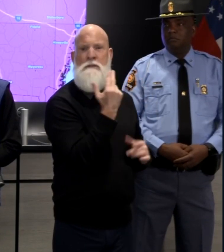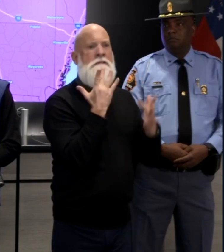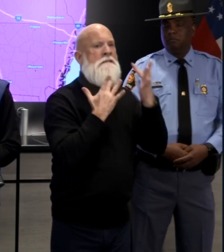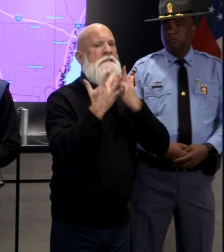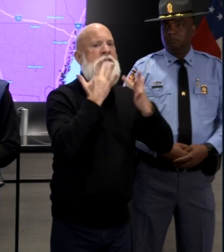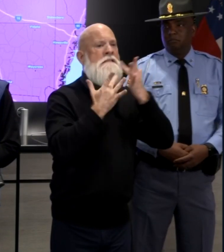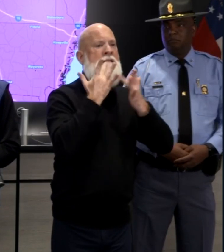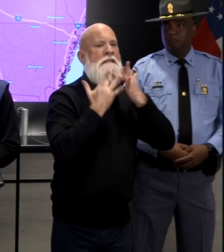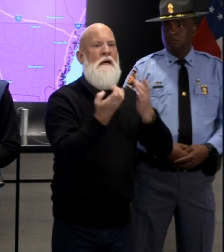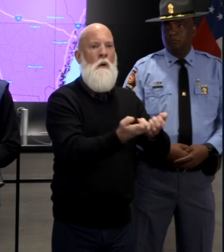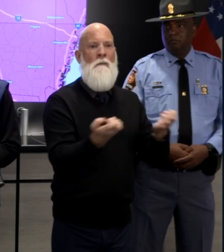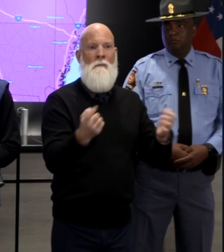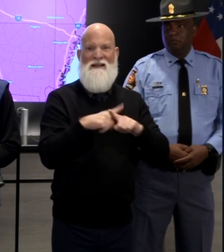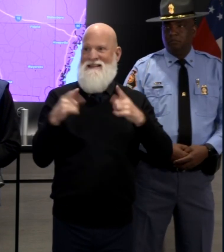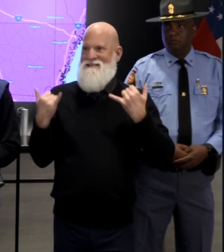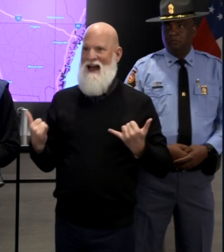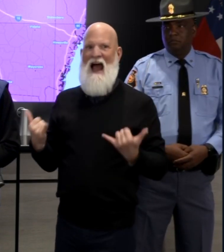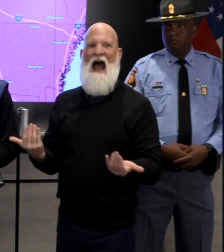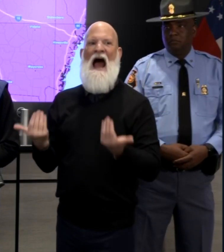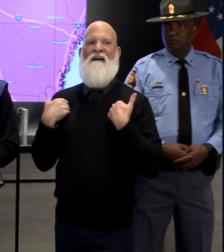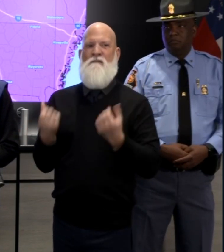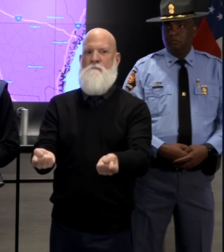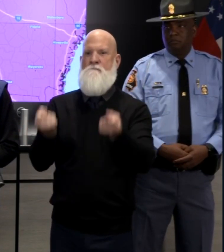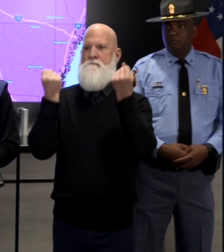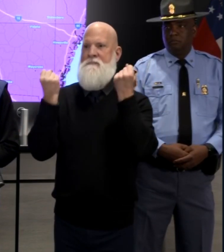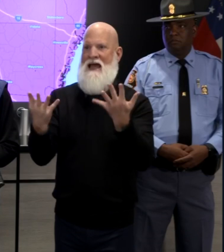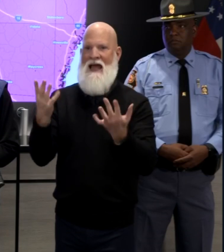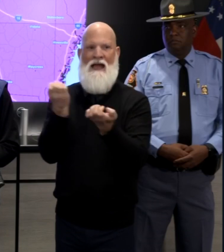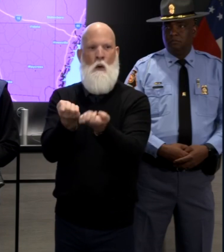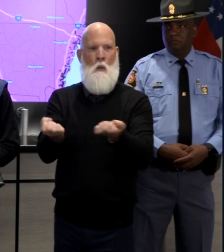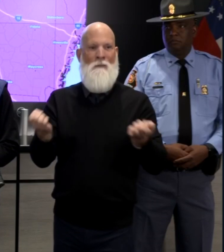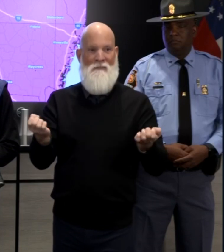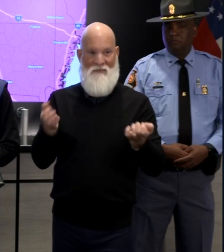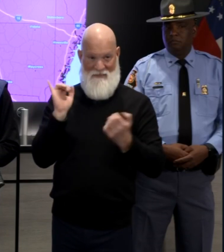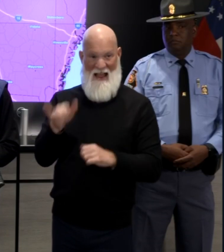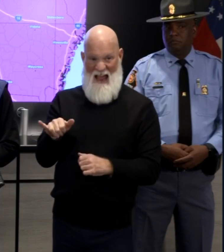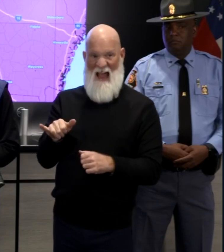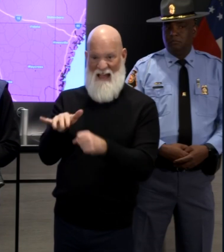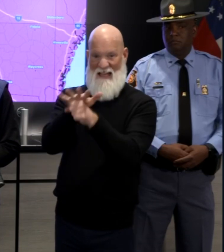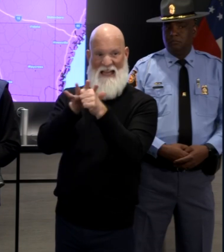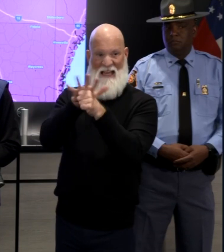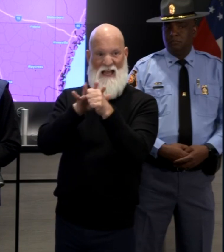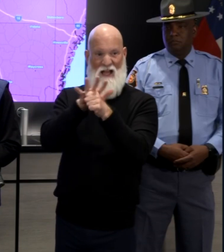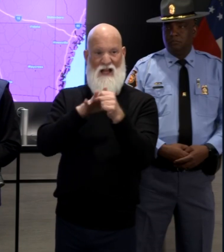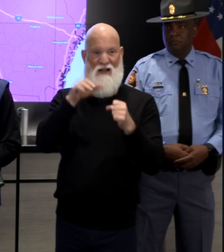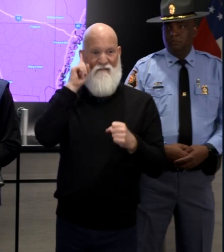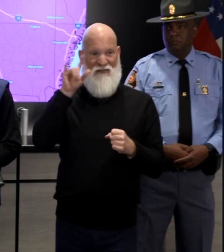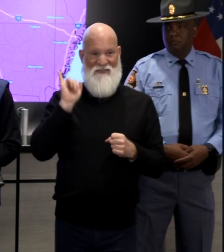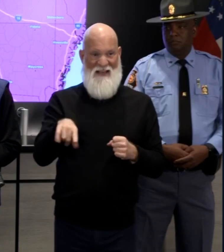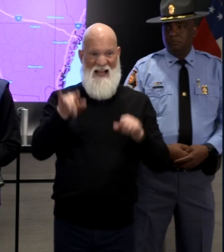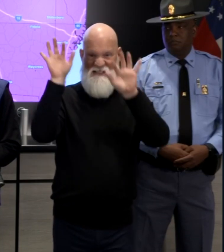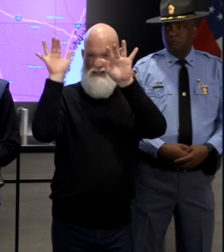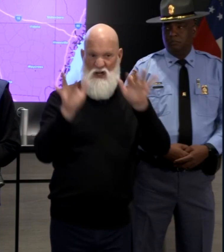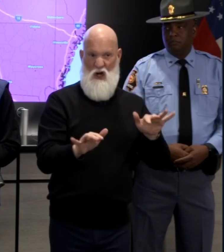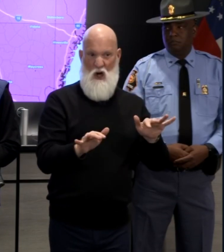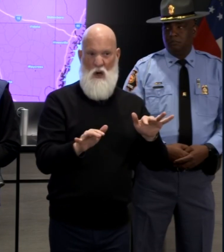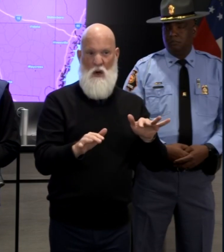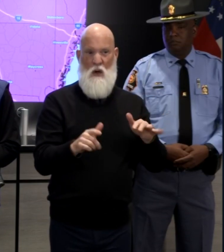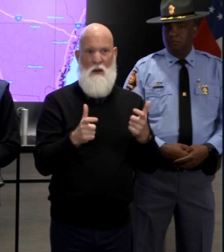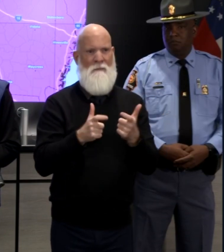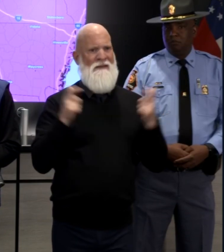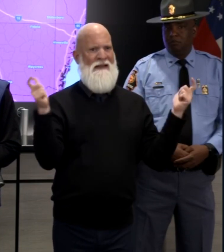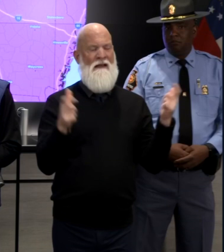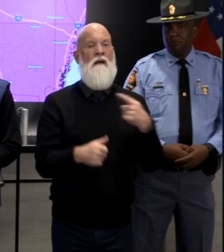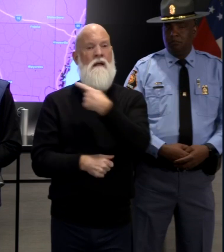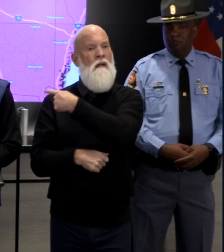is huge. Are we going to be spread thin in spite of all that? Well, I can just tell you this: we're going to give it